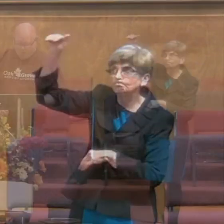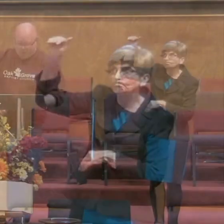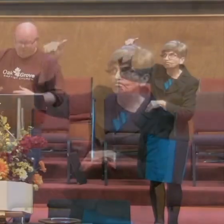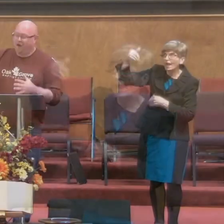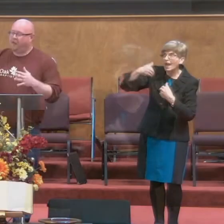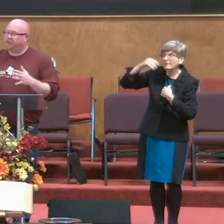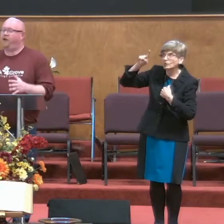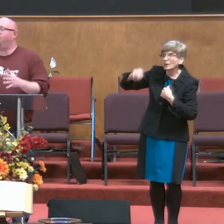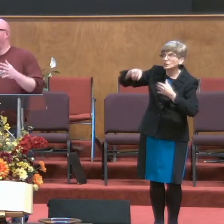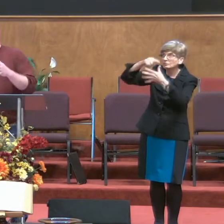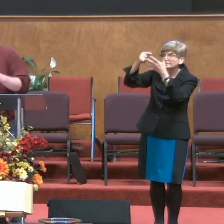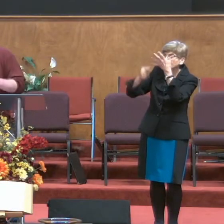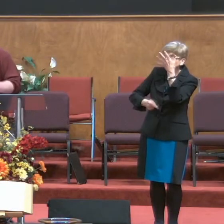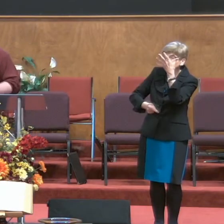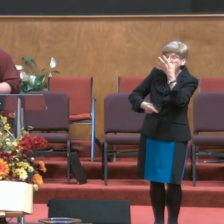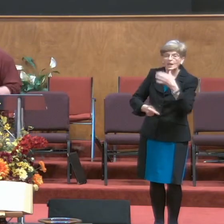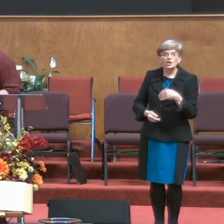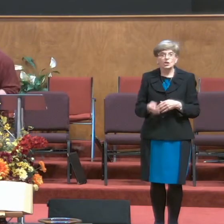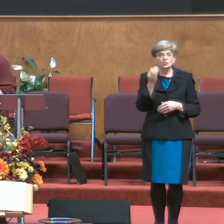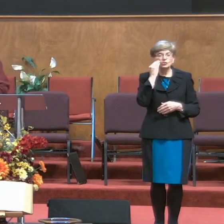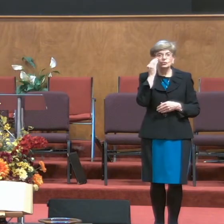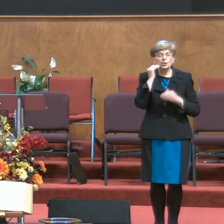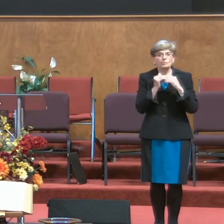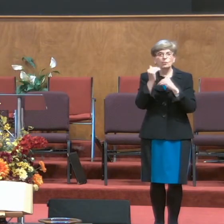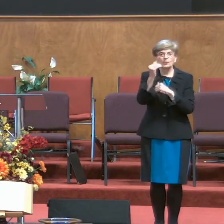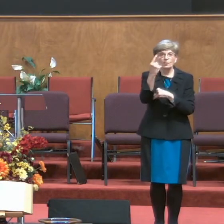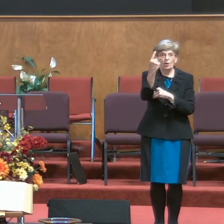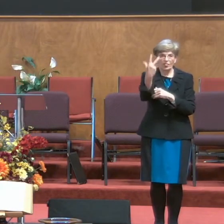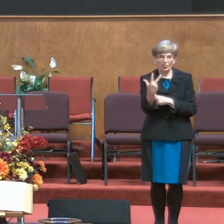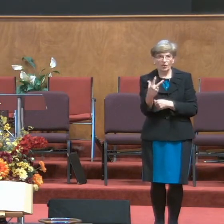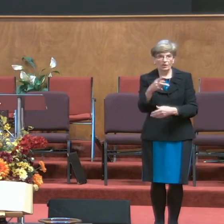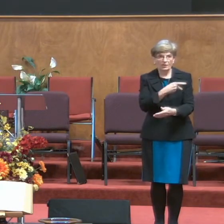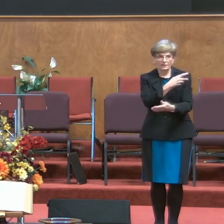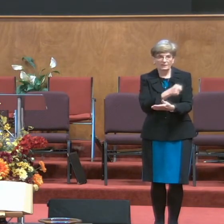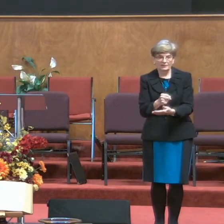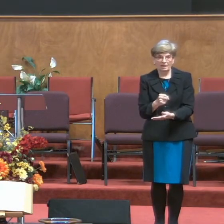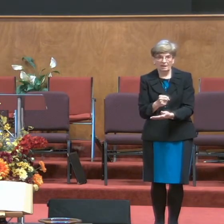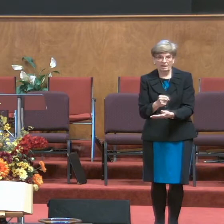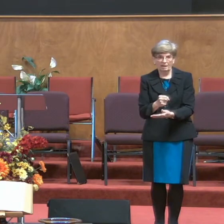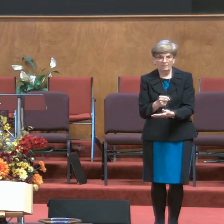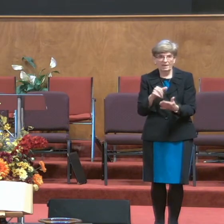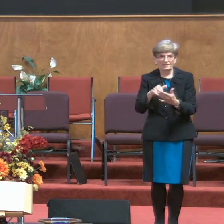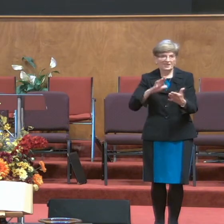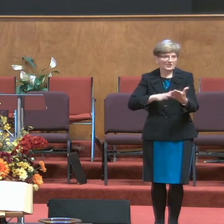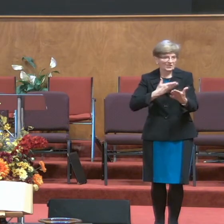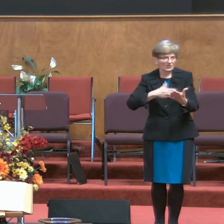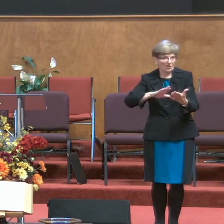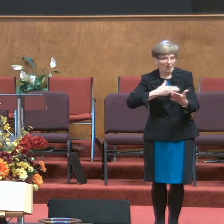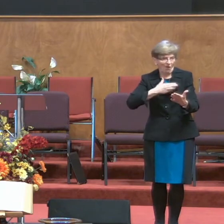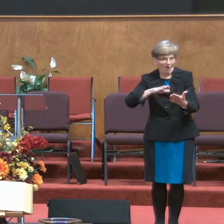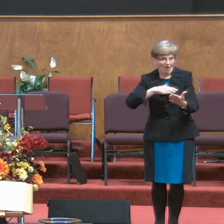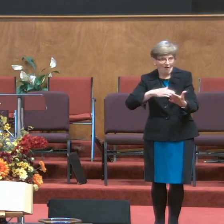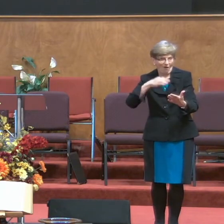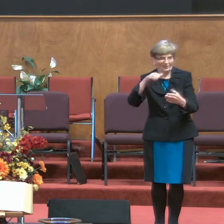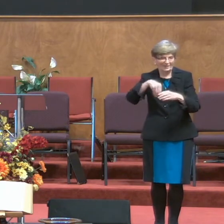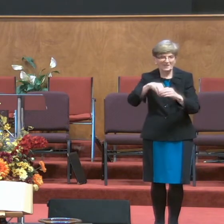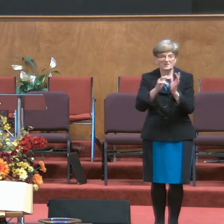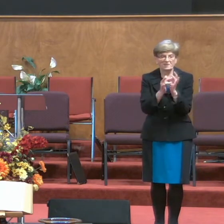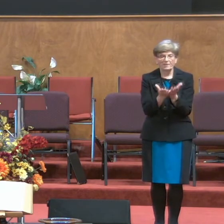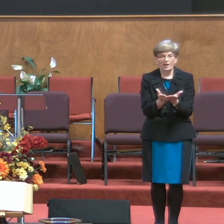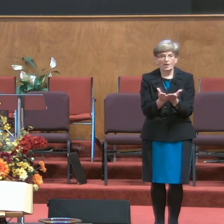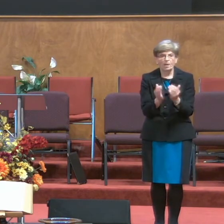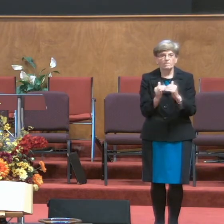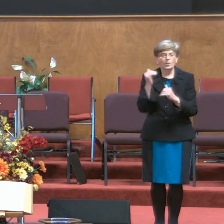that over a third of the Psalms, which is the songbook of the Bible, over a third of the Psalms